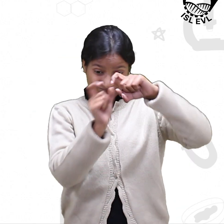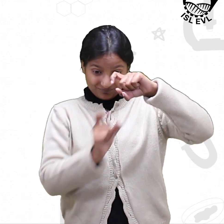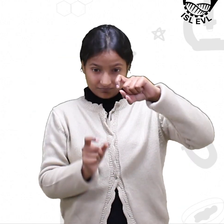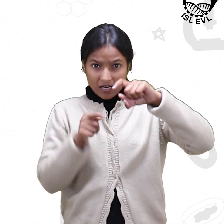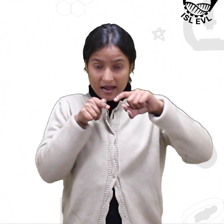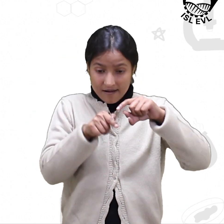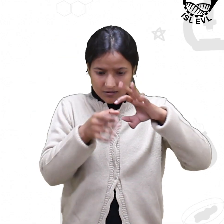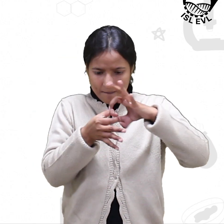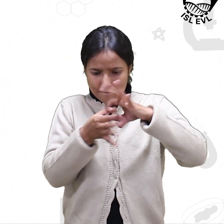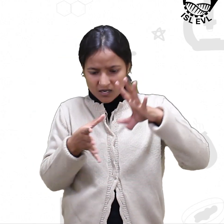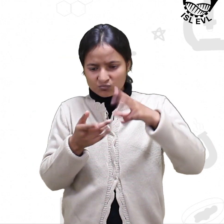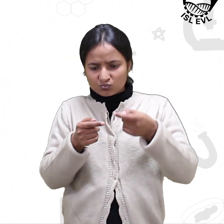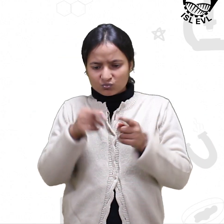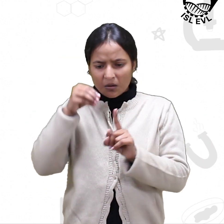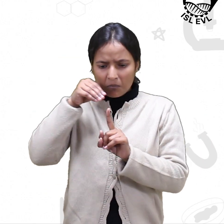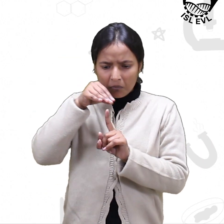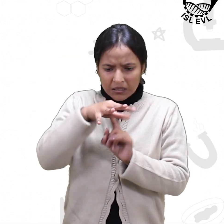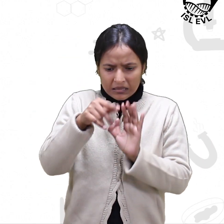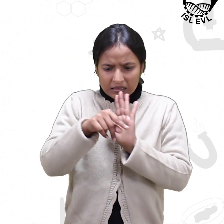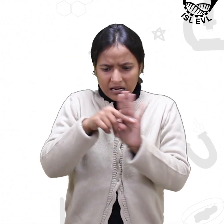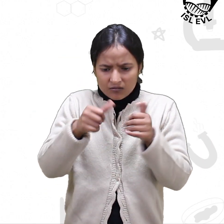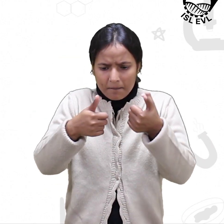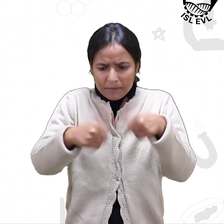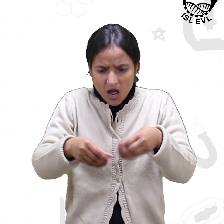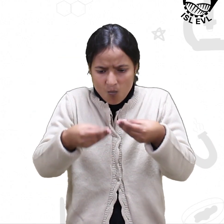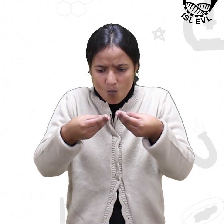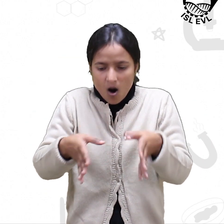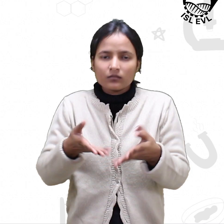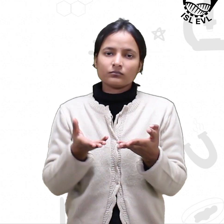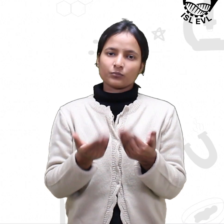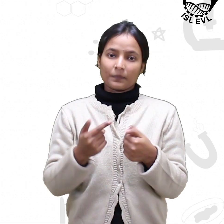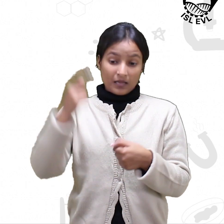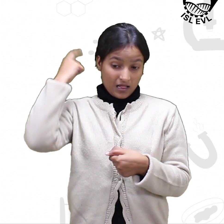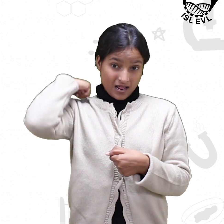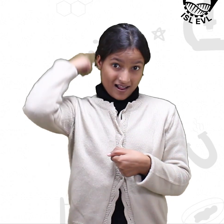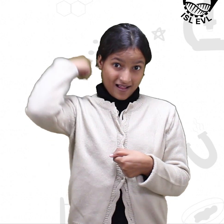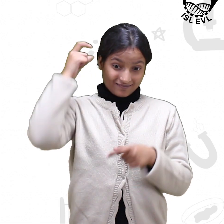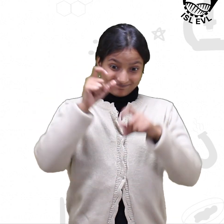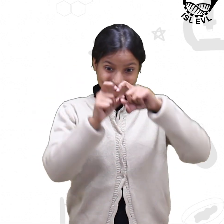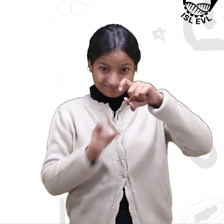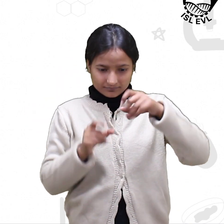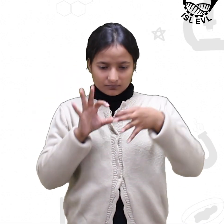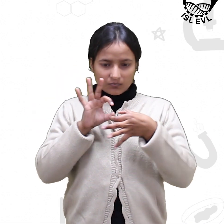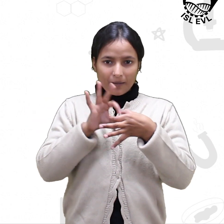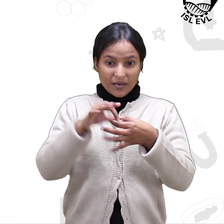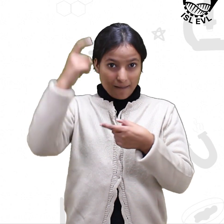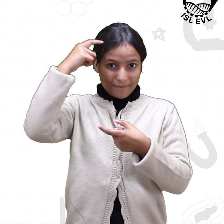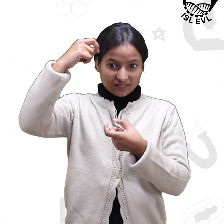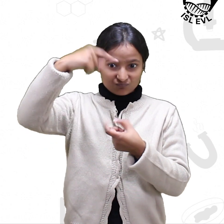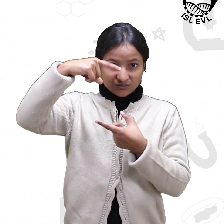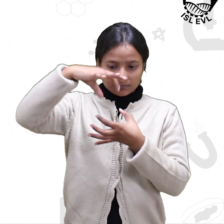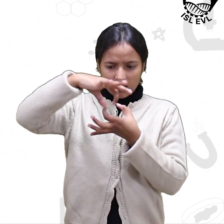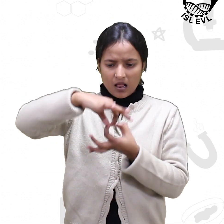ability to send messages to their muscles. Or in case of a stroke in the brain, which